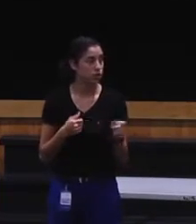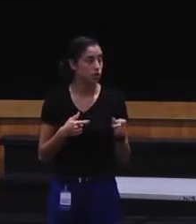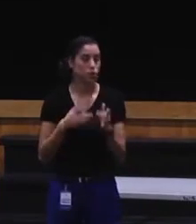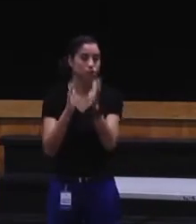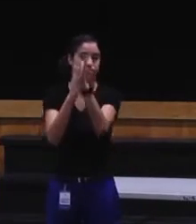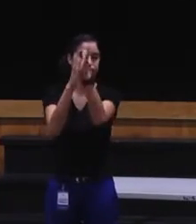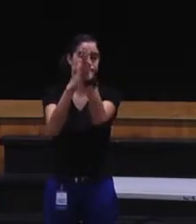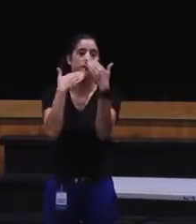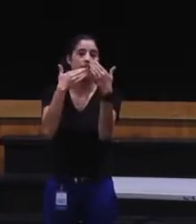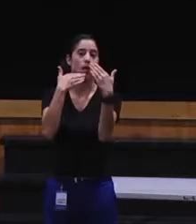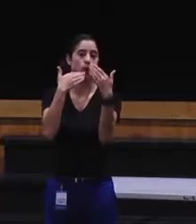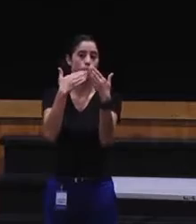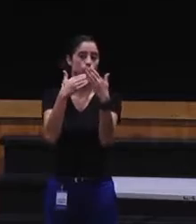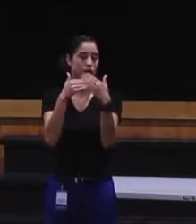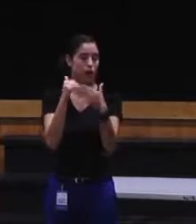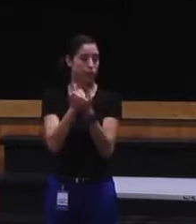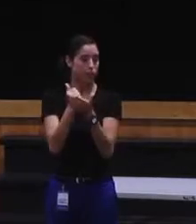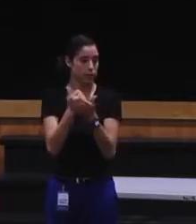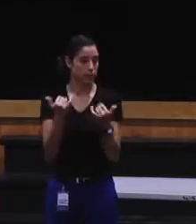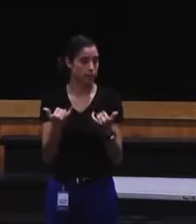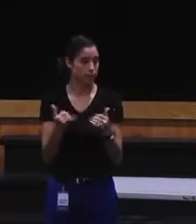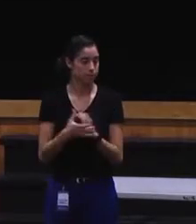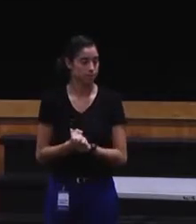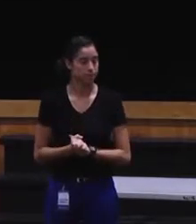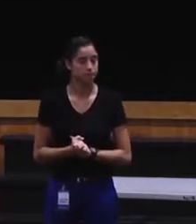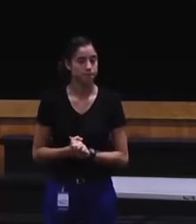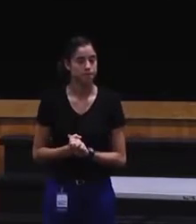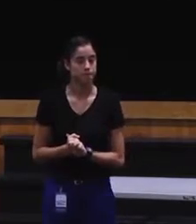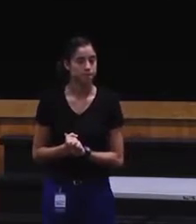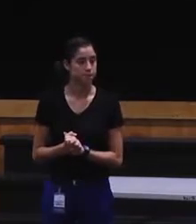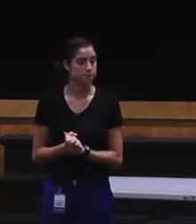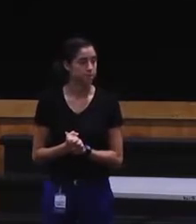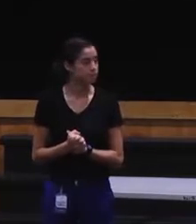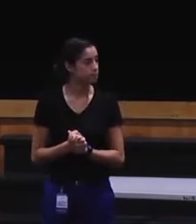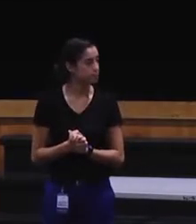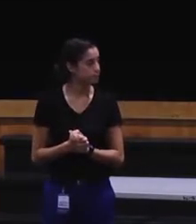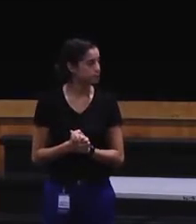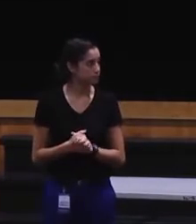like to give them a round of applause because it's their summer break.